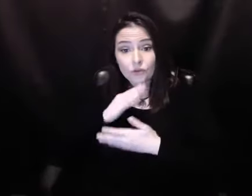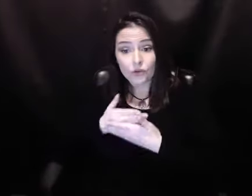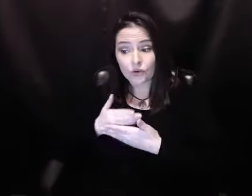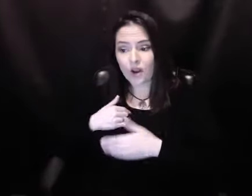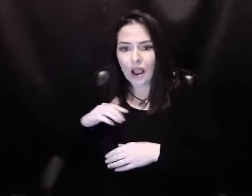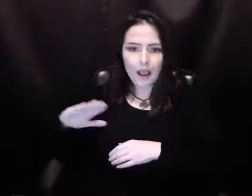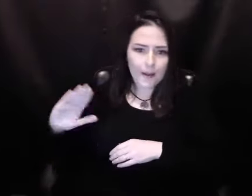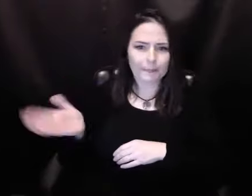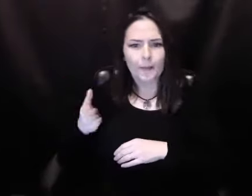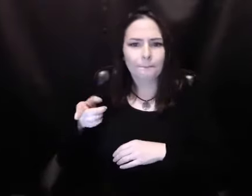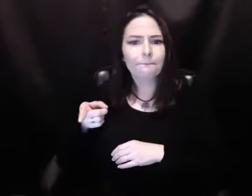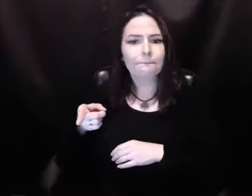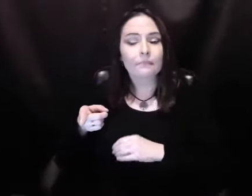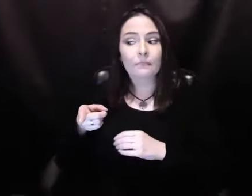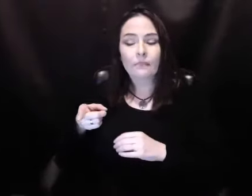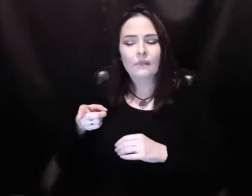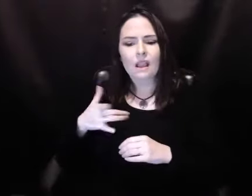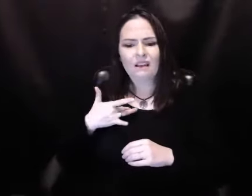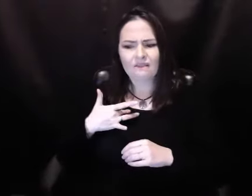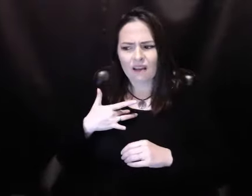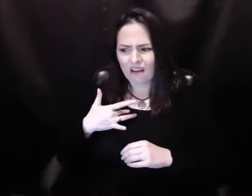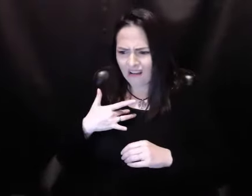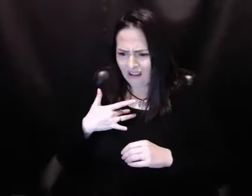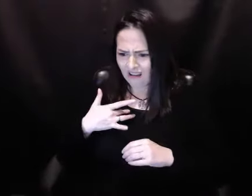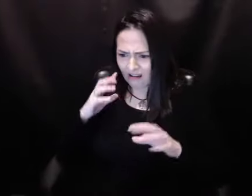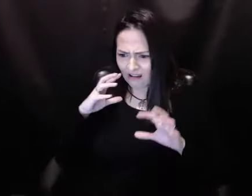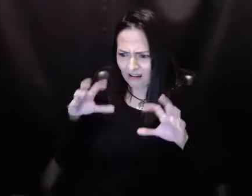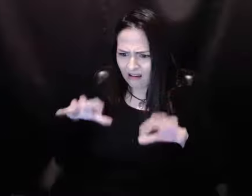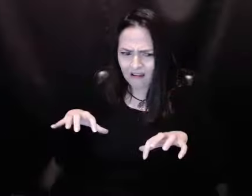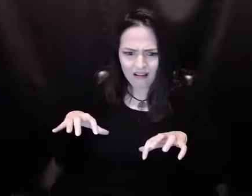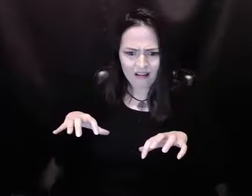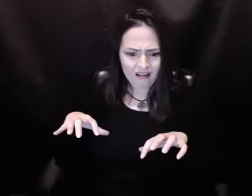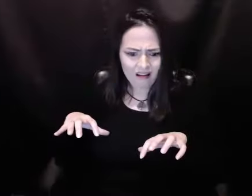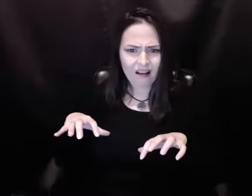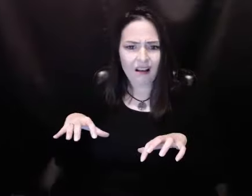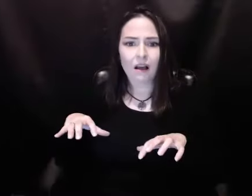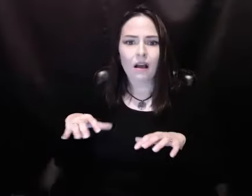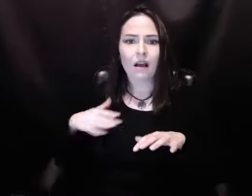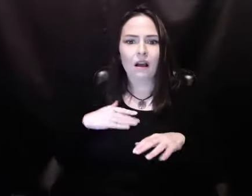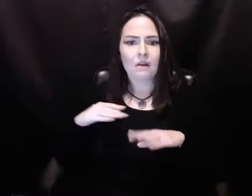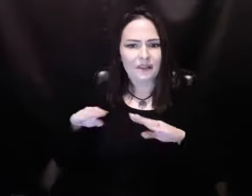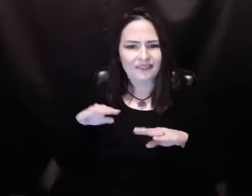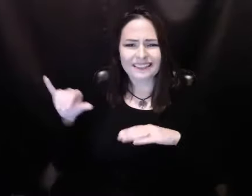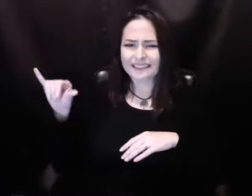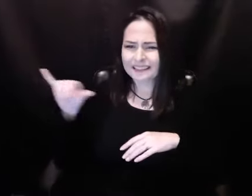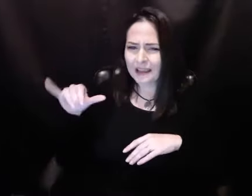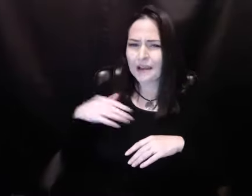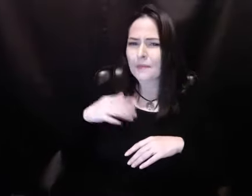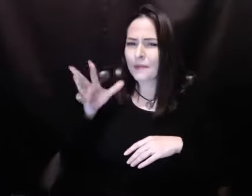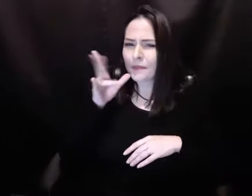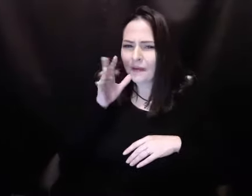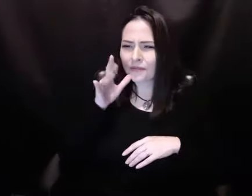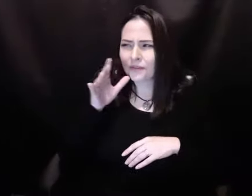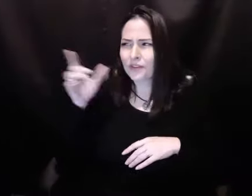how could I be if I was still consumed with anger and feelings of irritability? A few months before